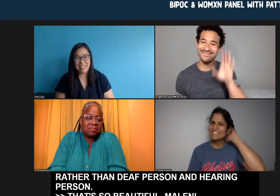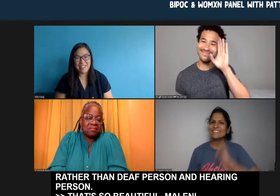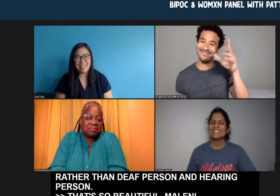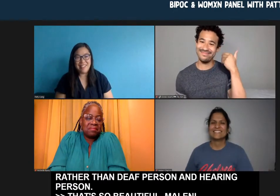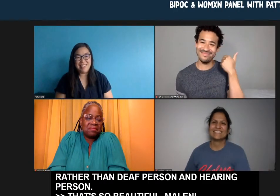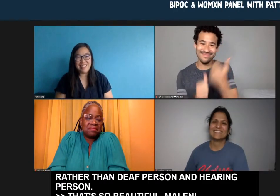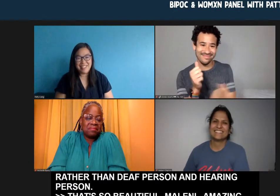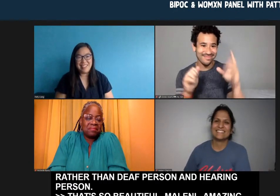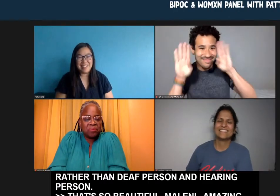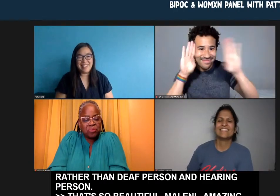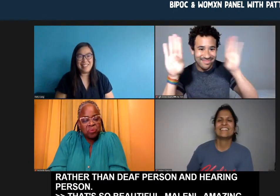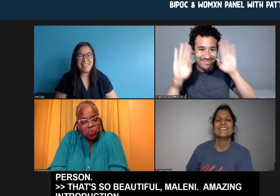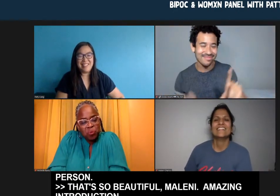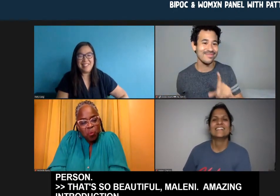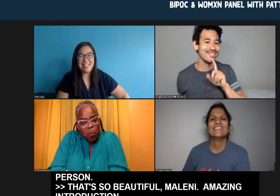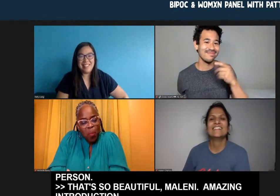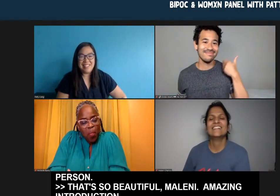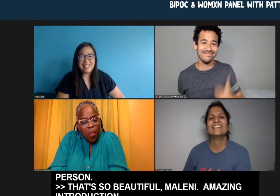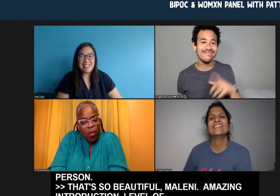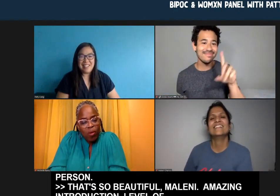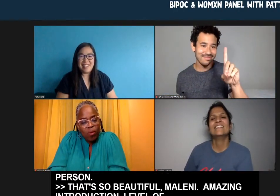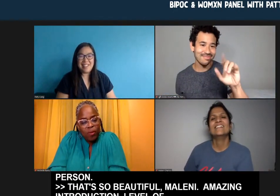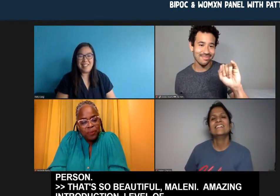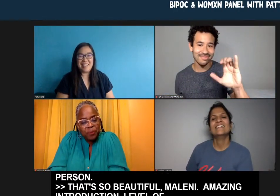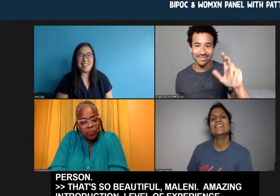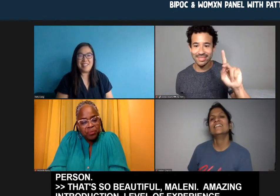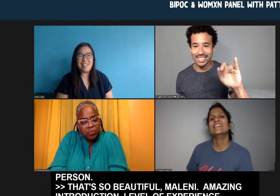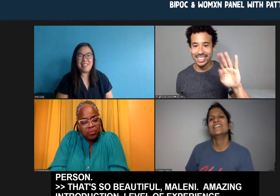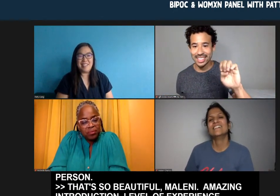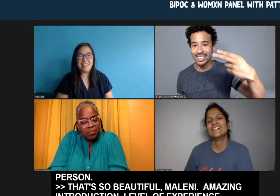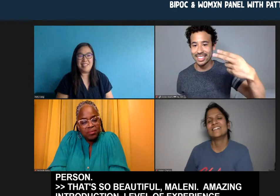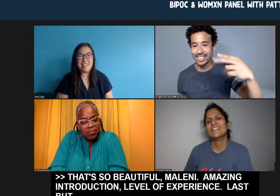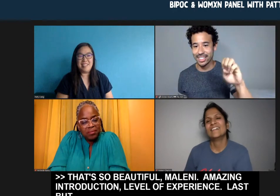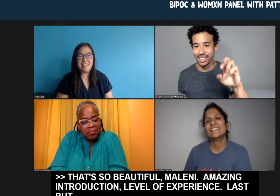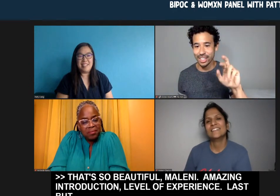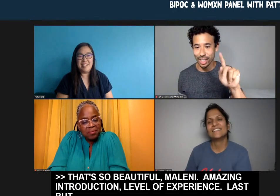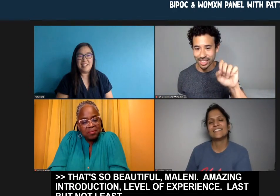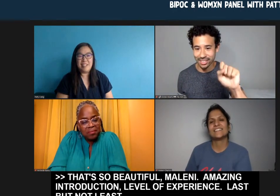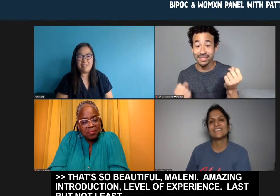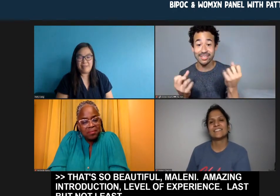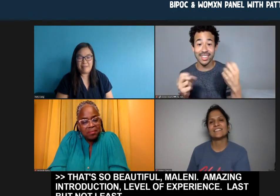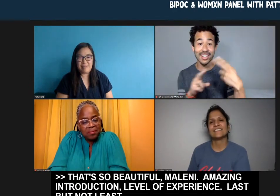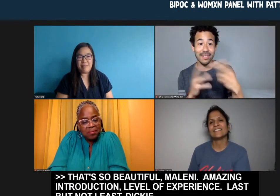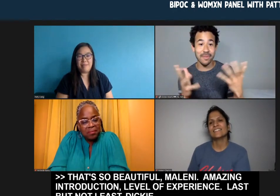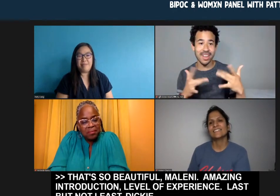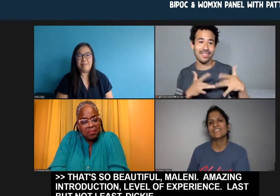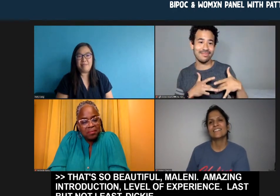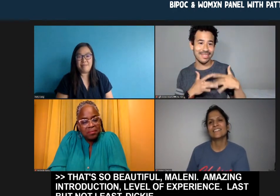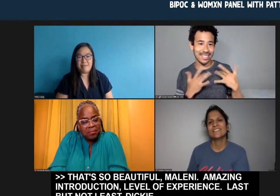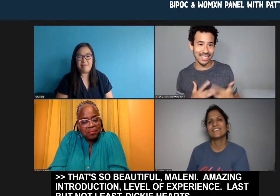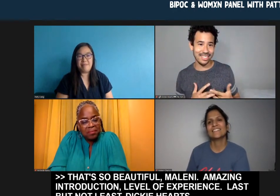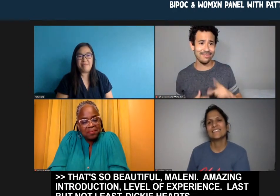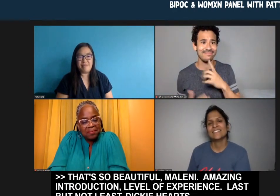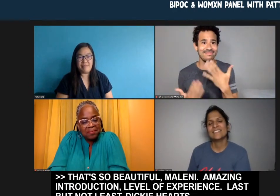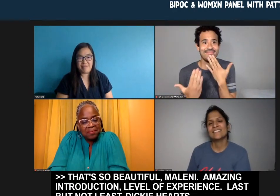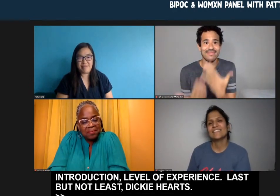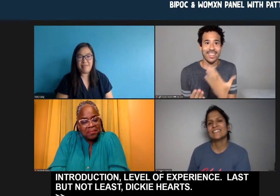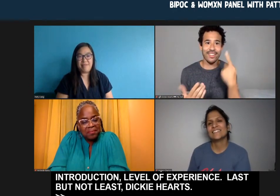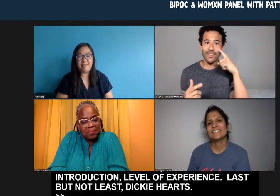Dickie Hartz. Hello, everyone. Yes. Hi. So I'm Dickie Hartz. And this is my sign name, the heart hand